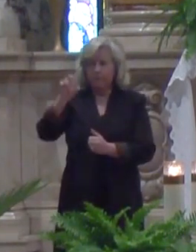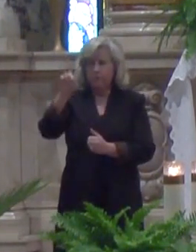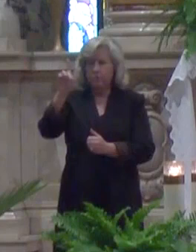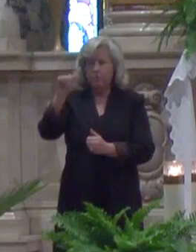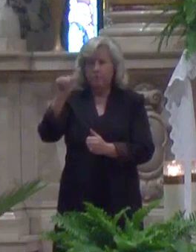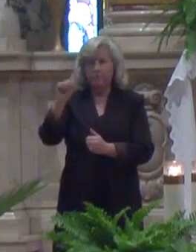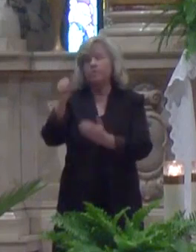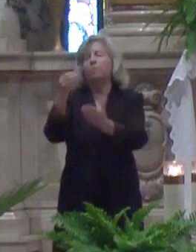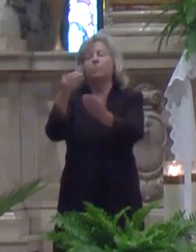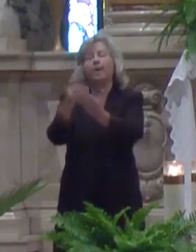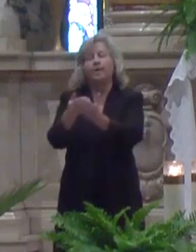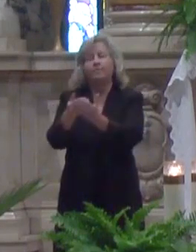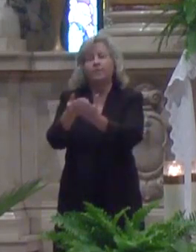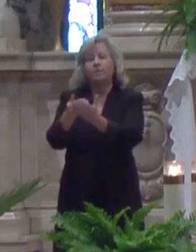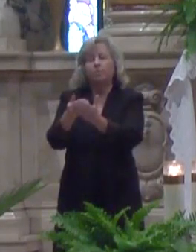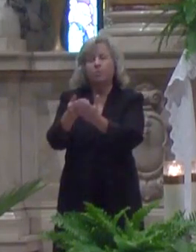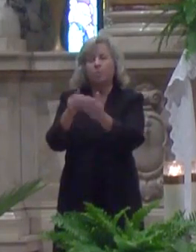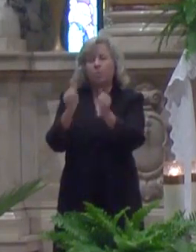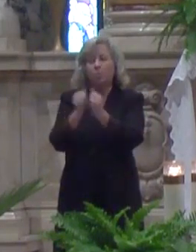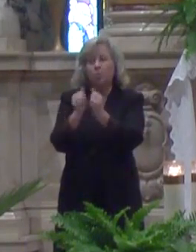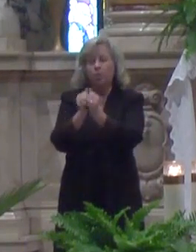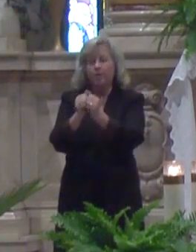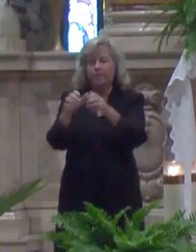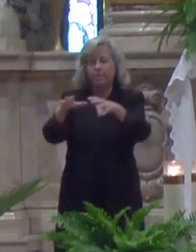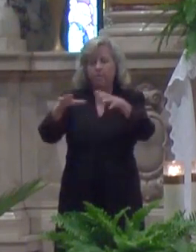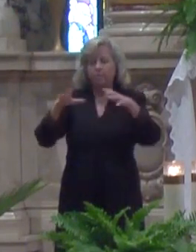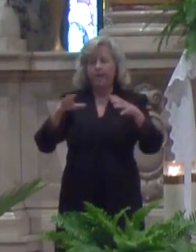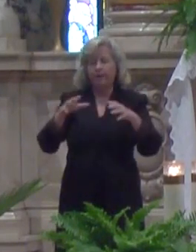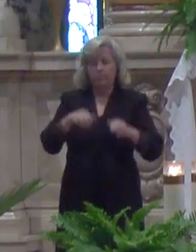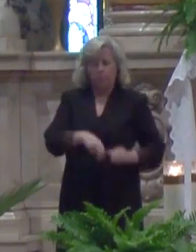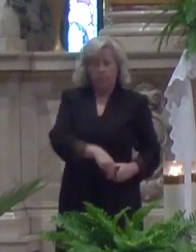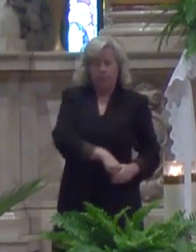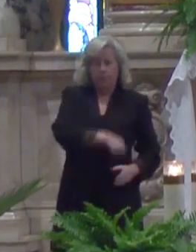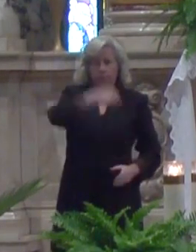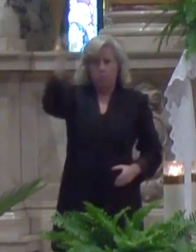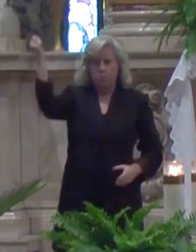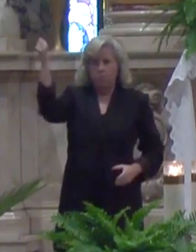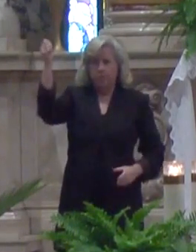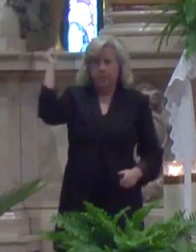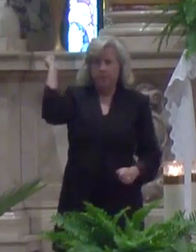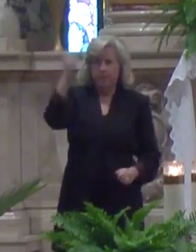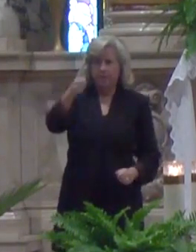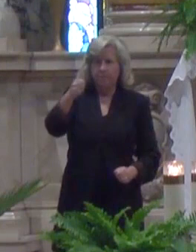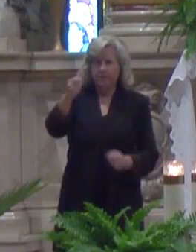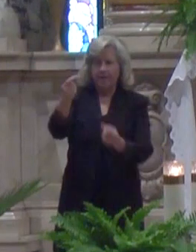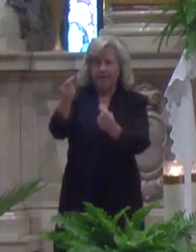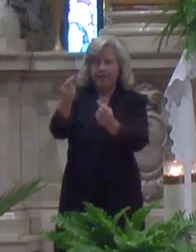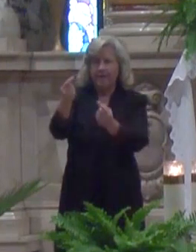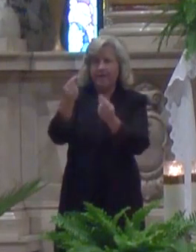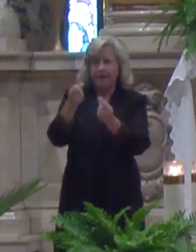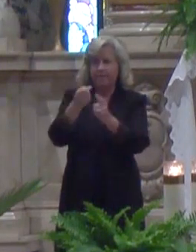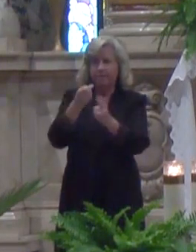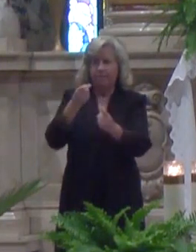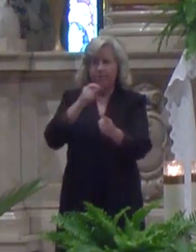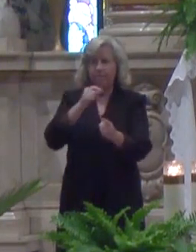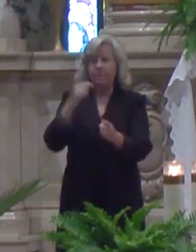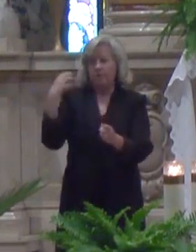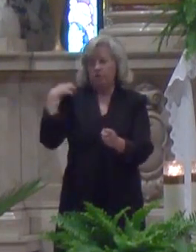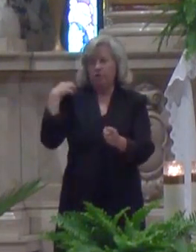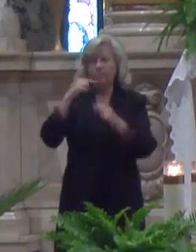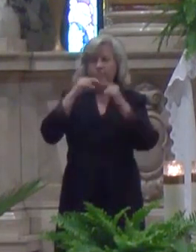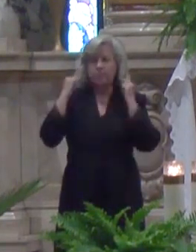12, arrived, accompanied by a large crowd with swords and clubs, who had come from the chief priests and the elders of the